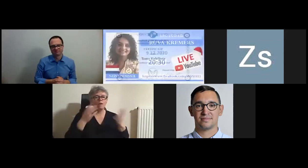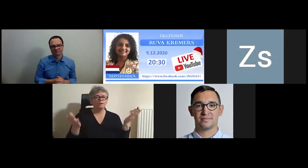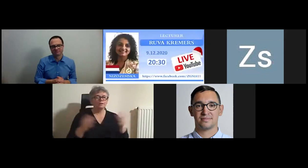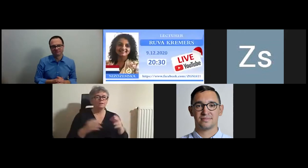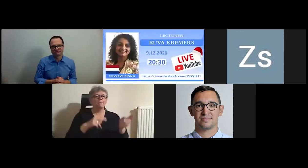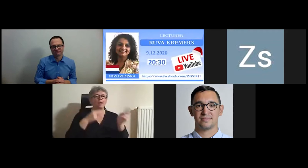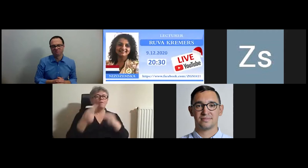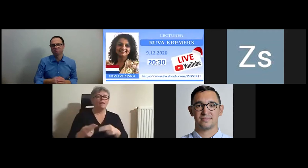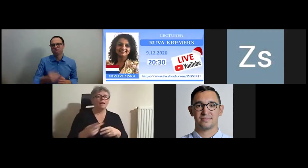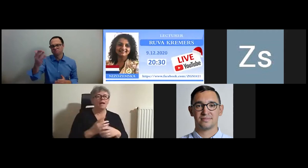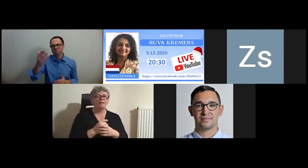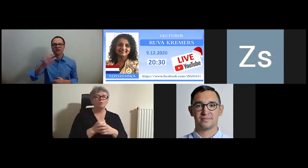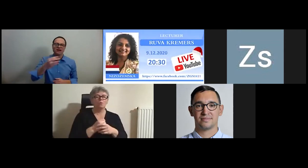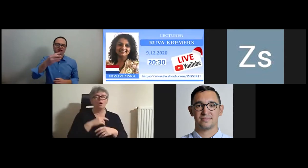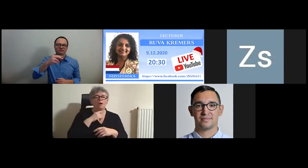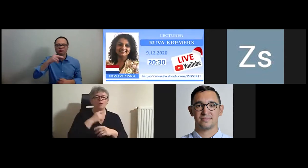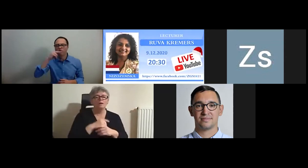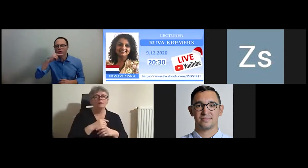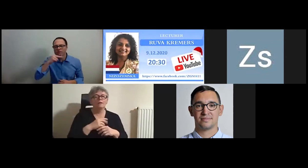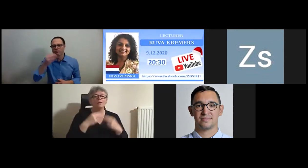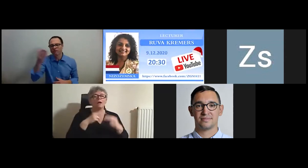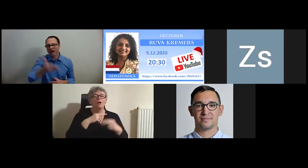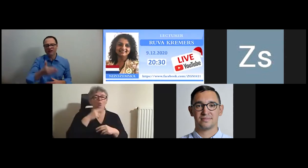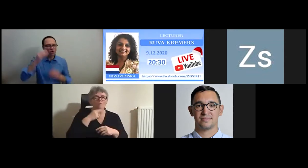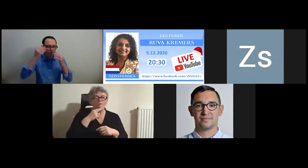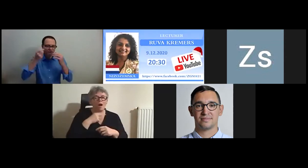Unfortunately, not available. Next.